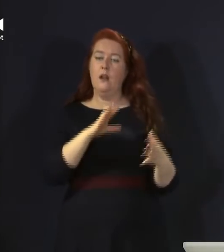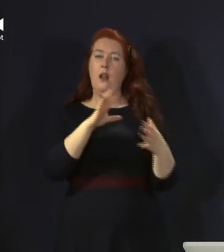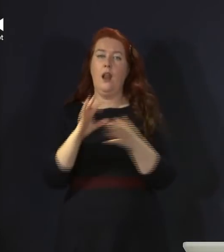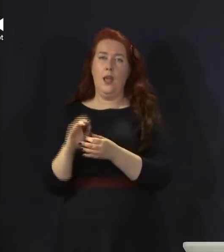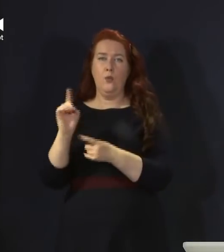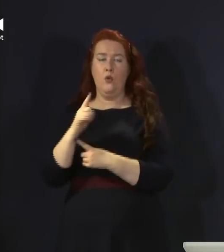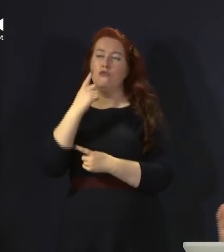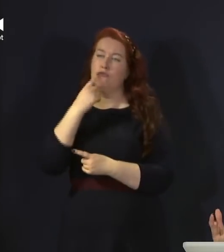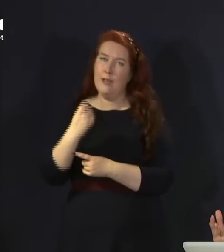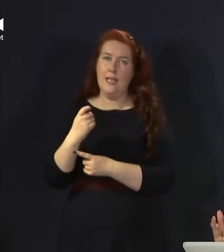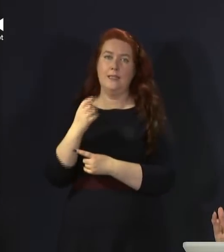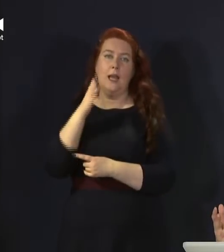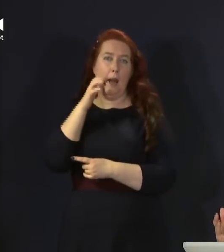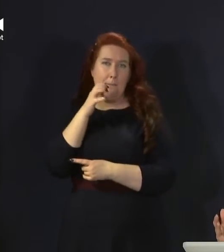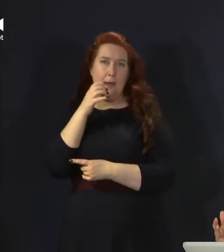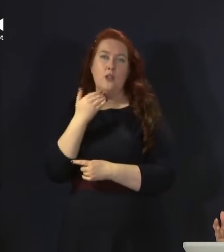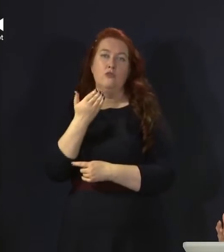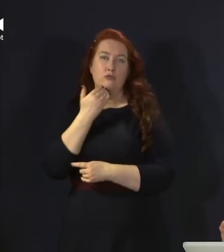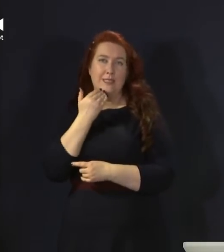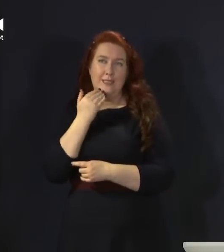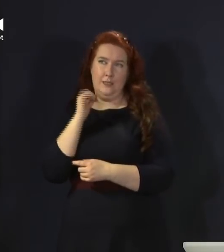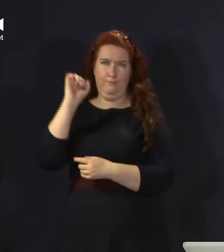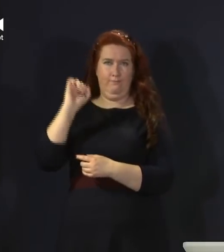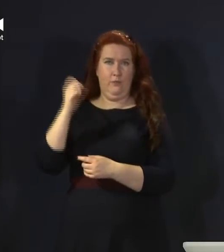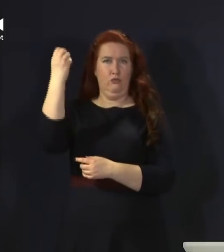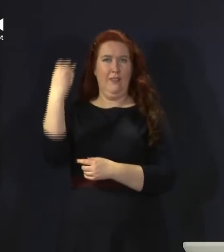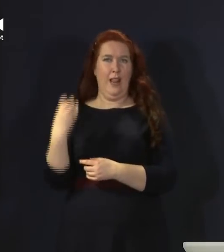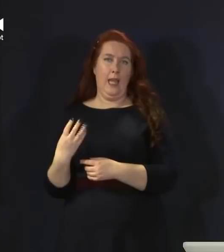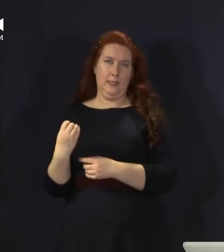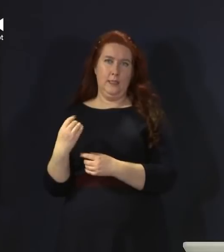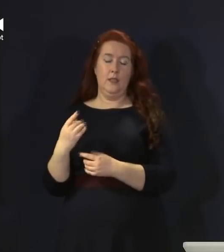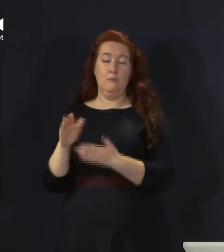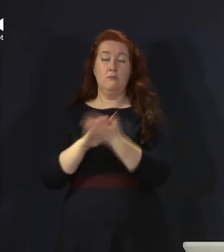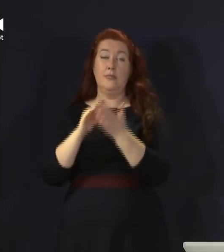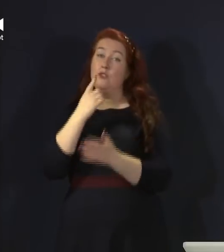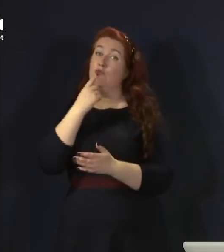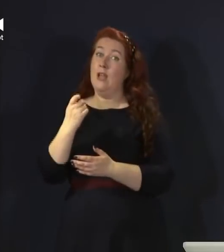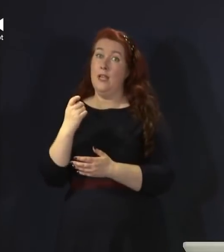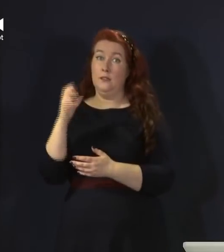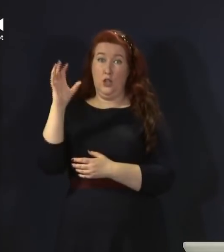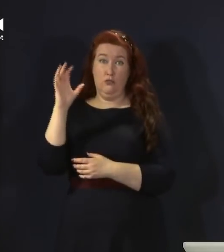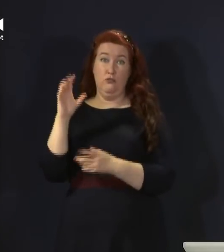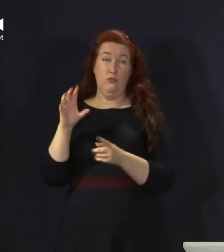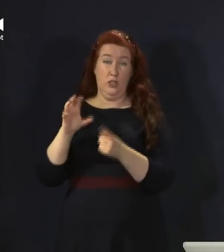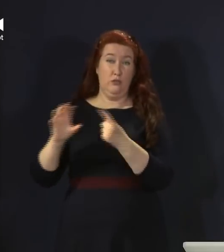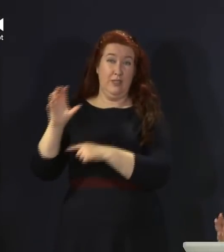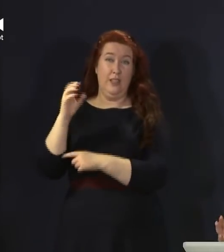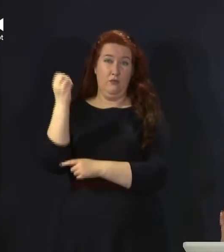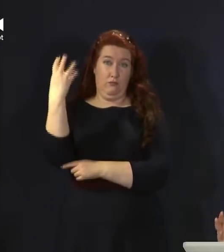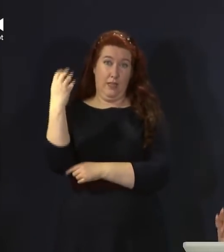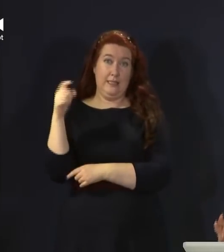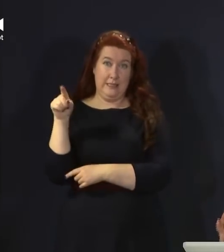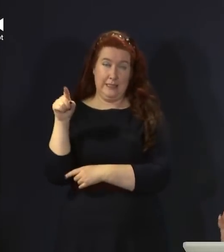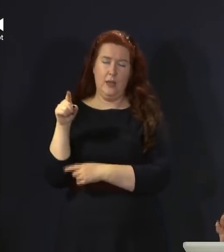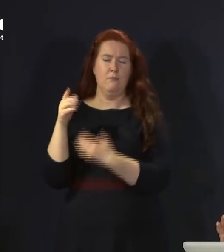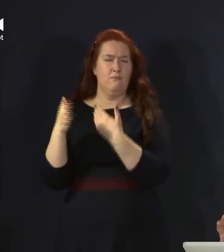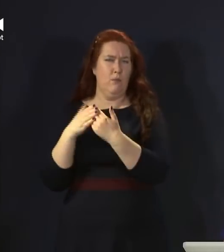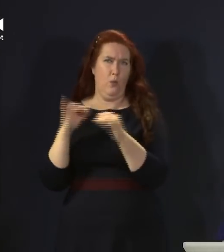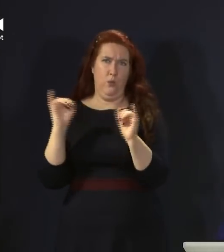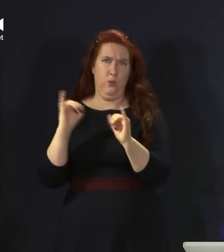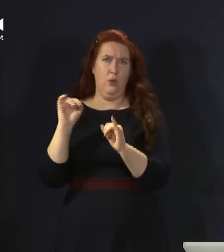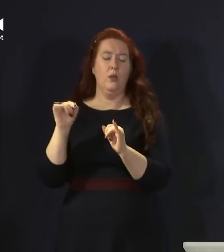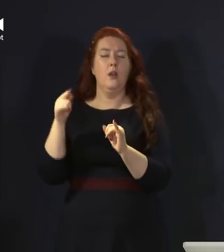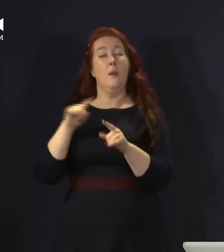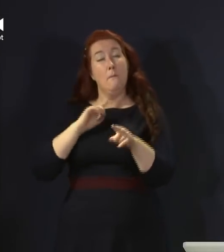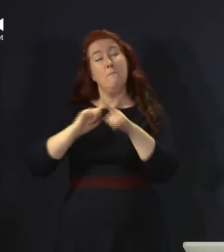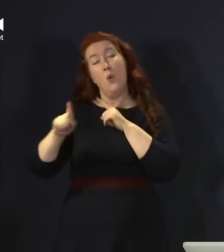green traffic light system. So the red countries most severe, but at the moment the majority of countries are in amber, and